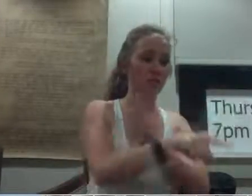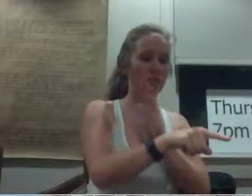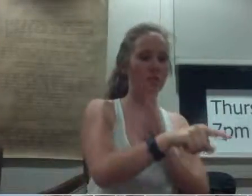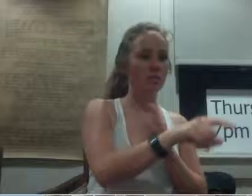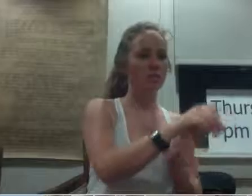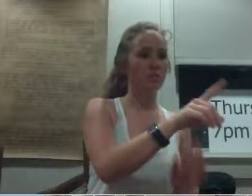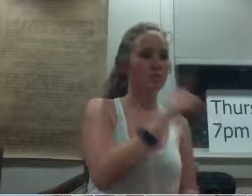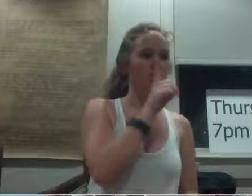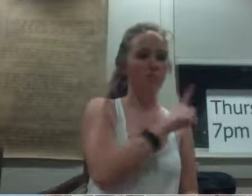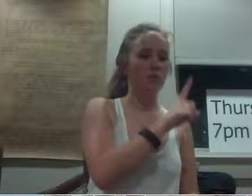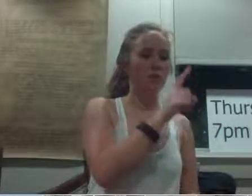can't kill his